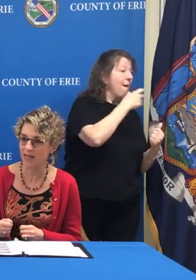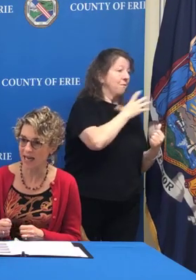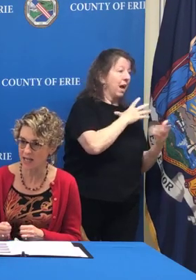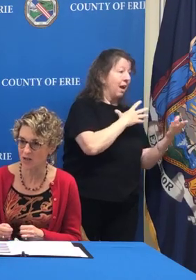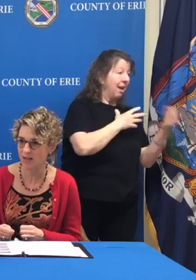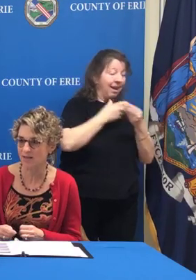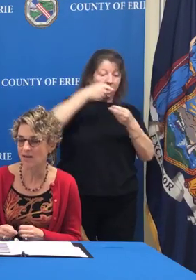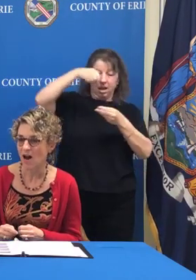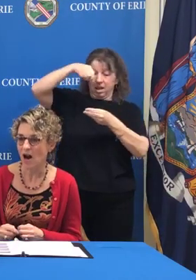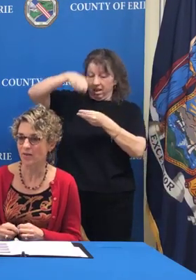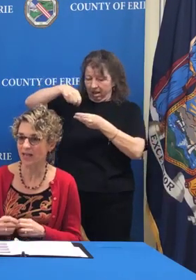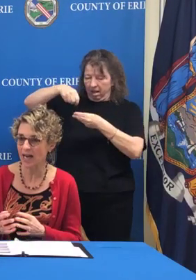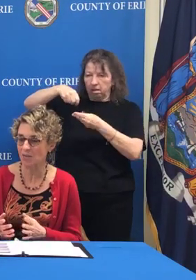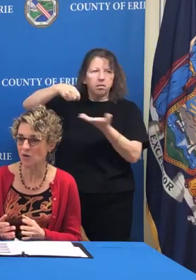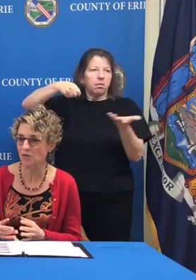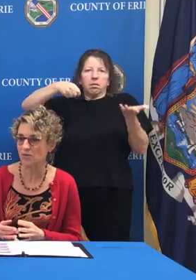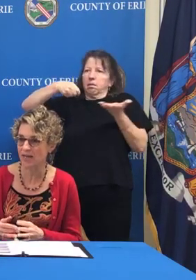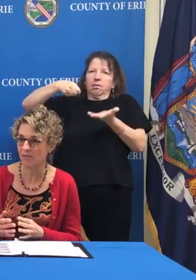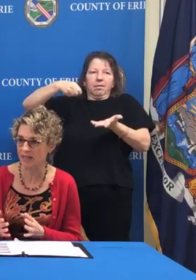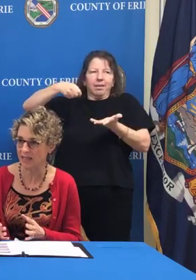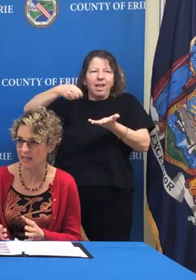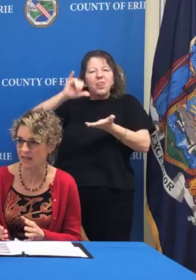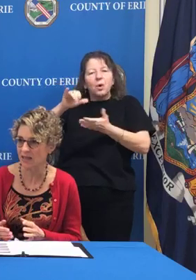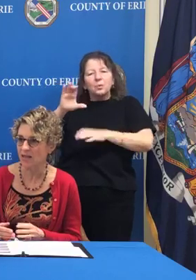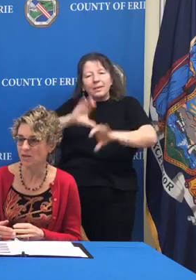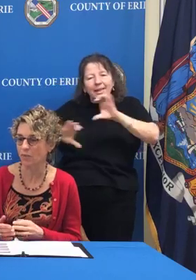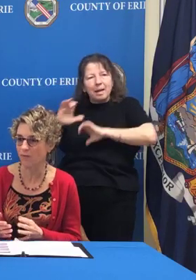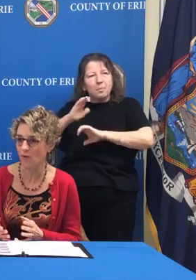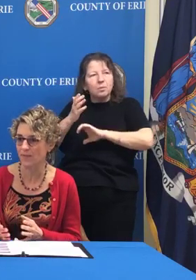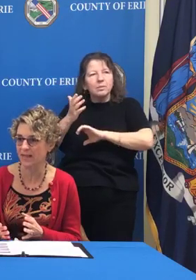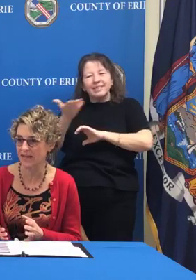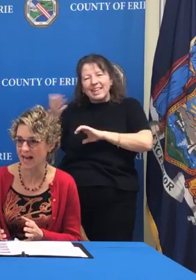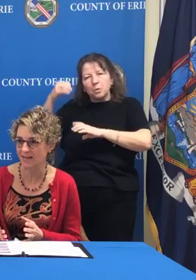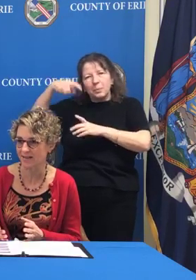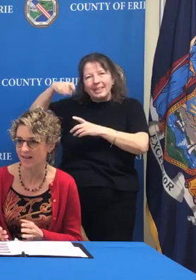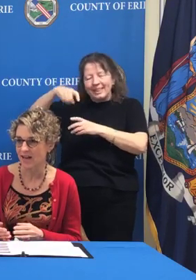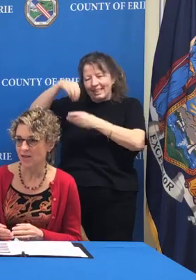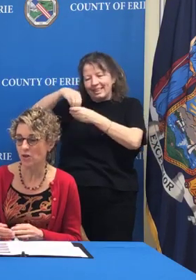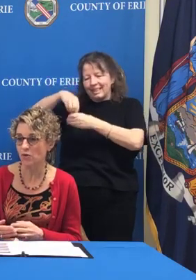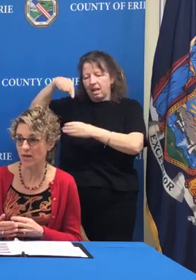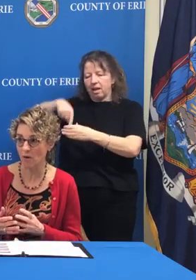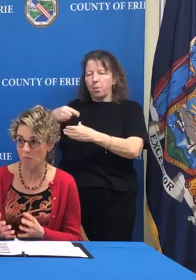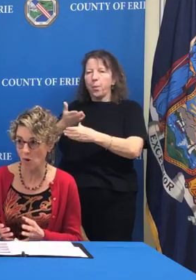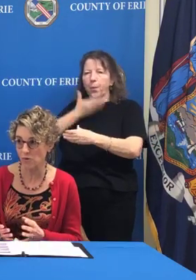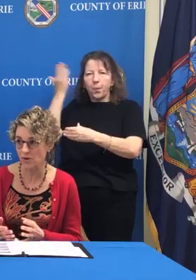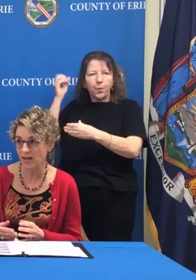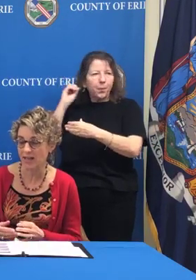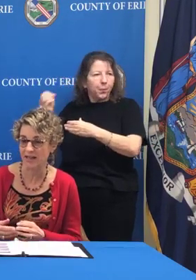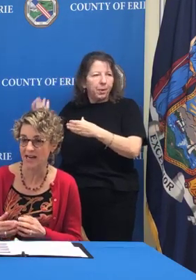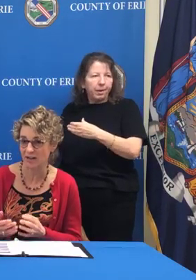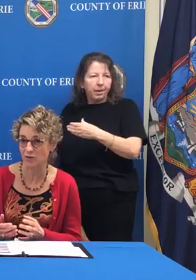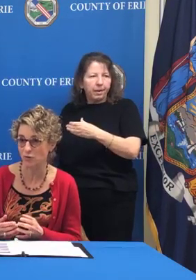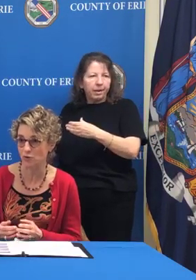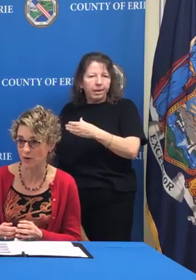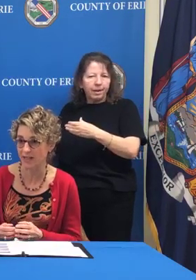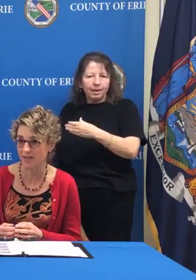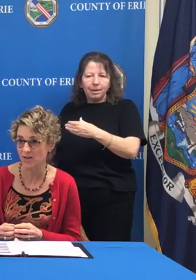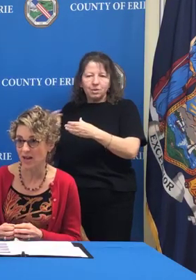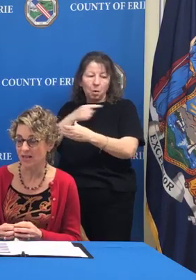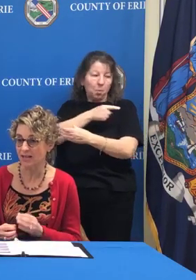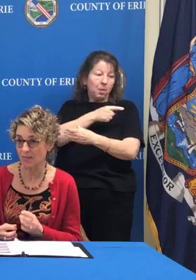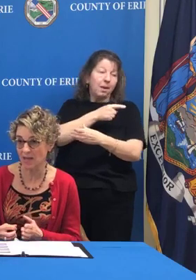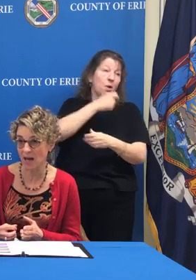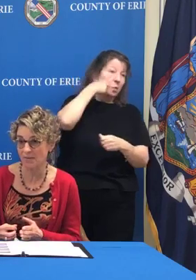The reagents are the chemicals that we need to perform the test. So they are both in a national